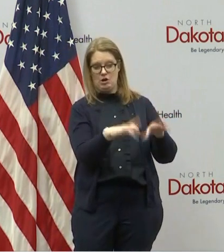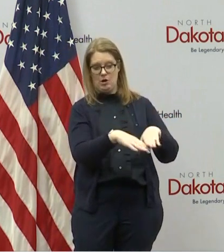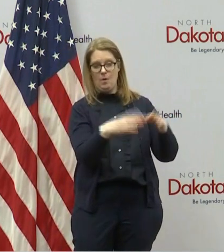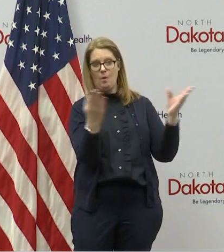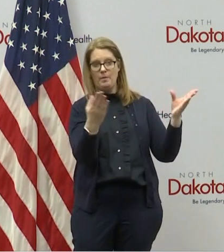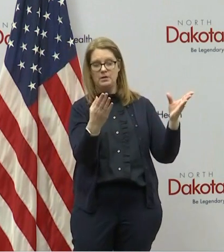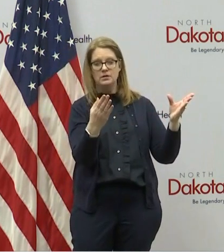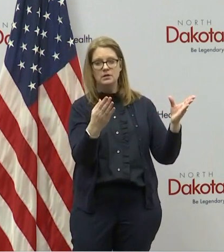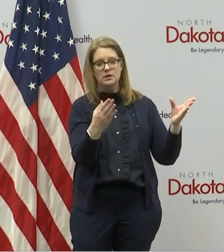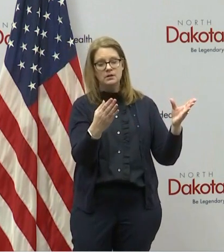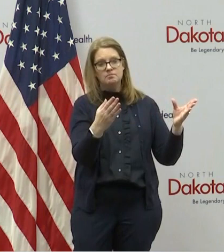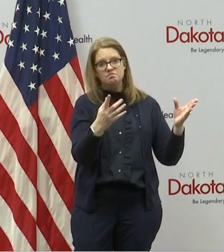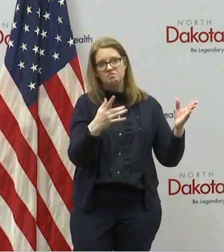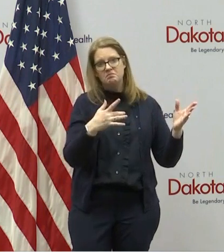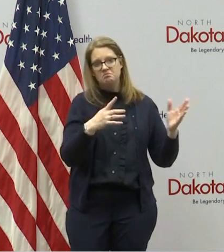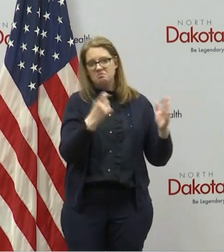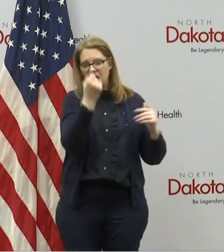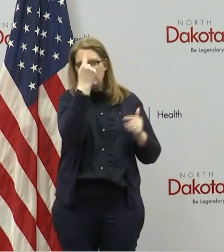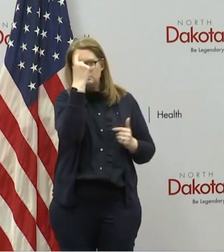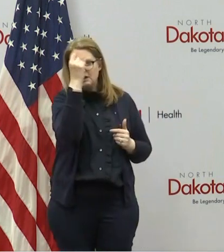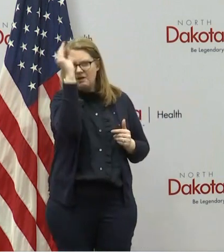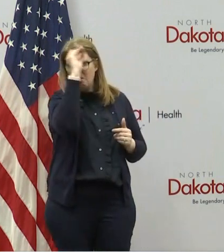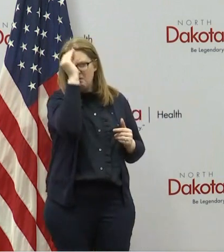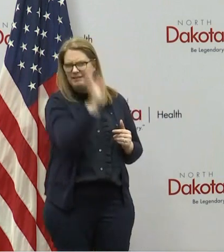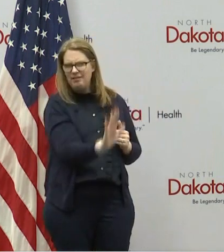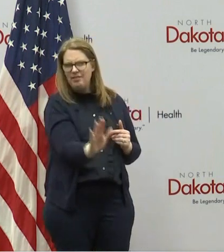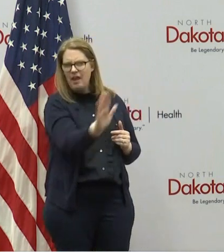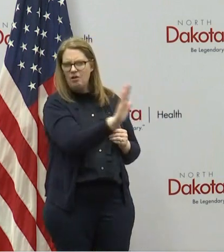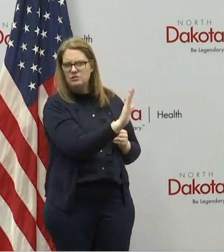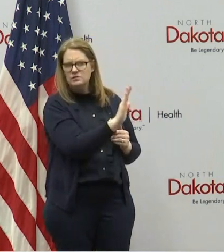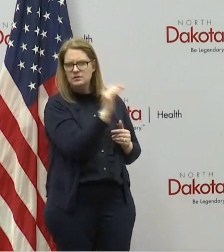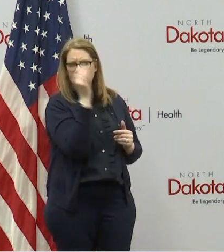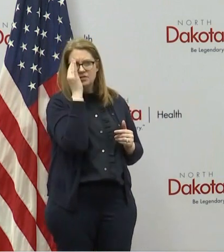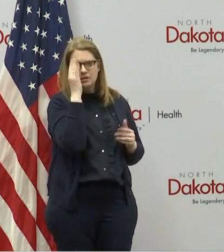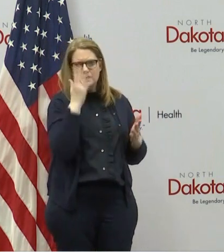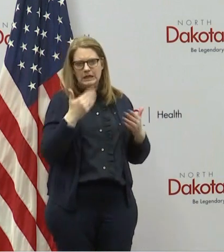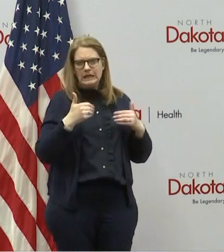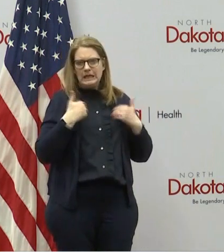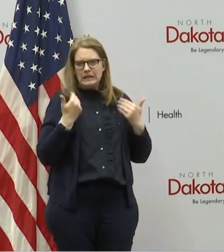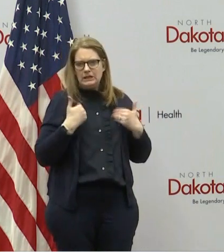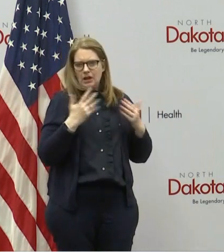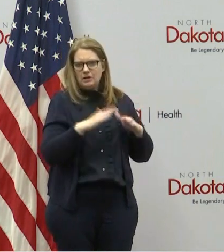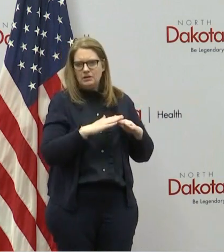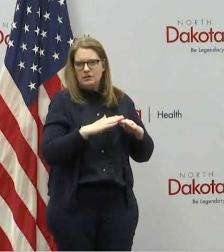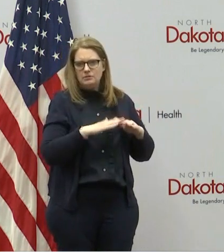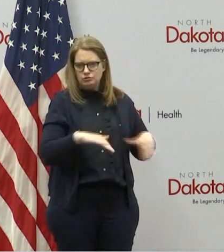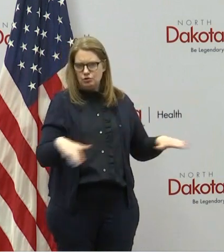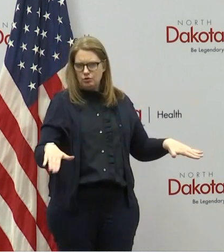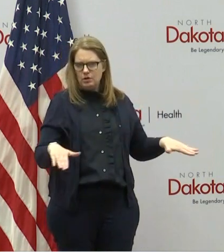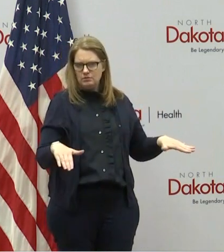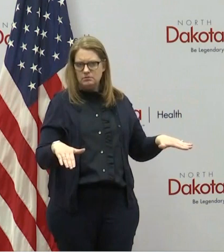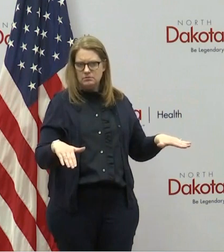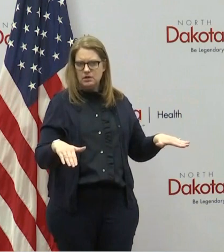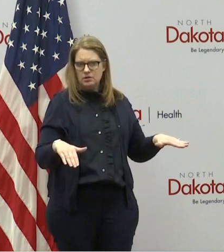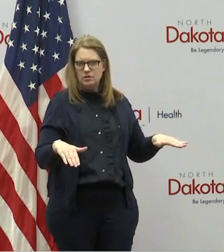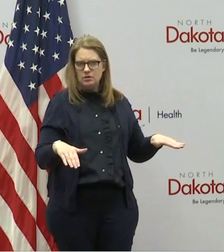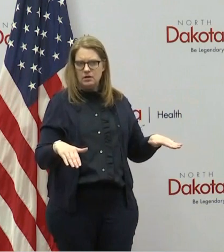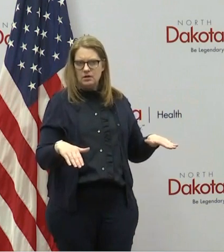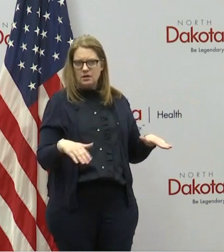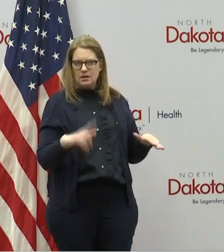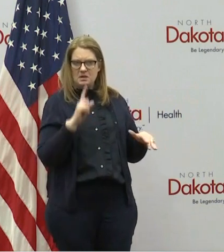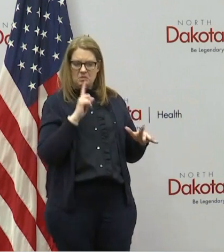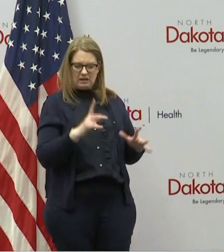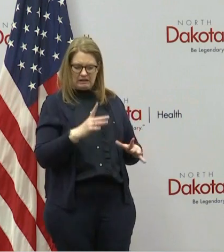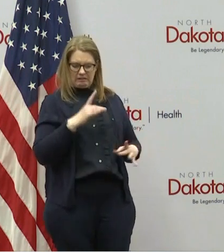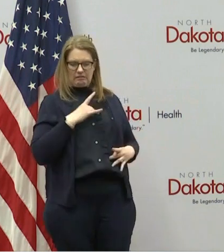understand that people have that opinion because they feel that young children do not have as much susceptibility, certainly in terms of mortality, to